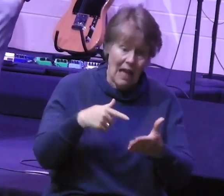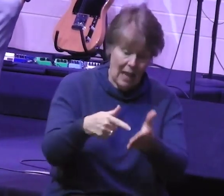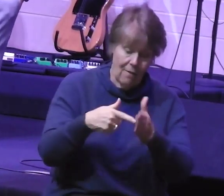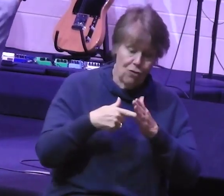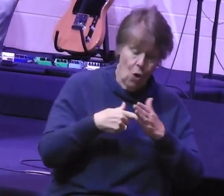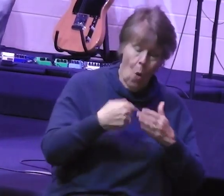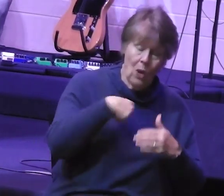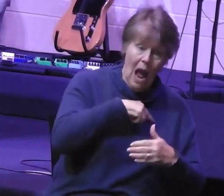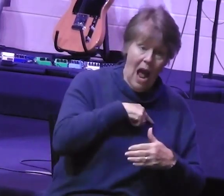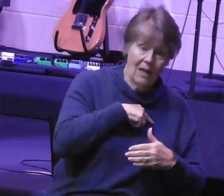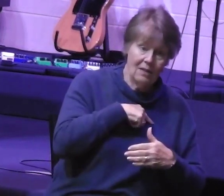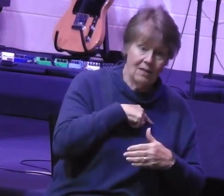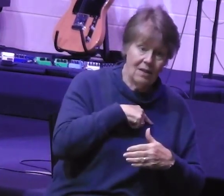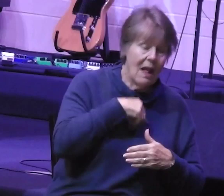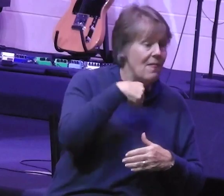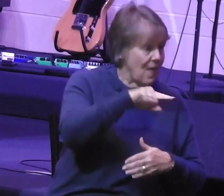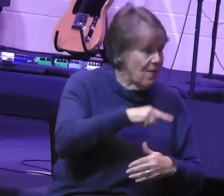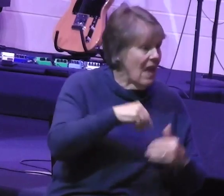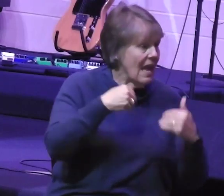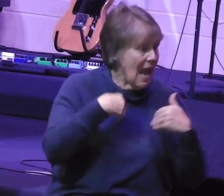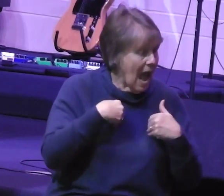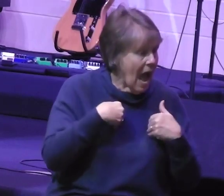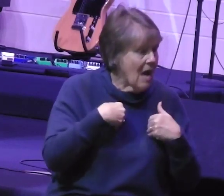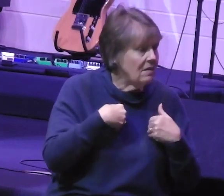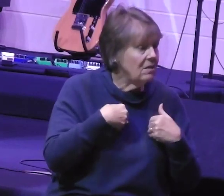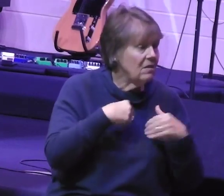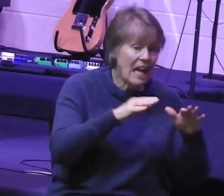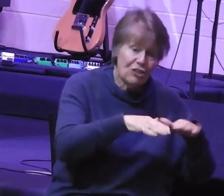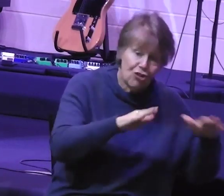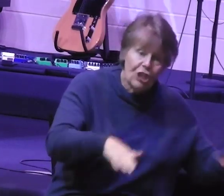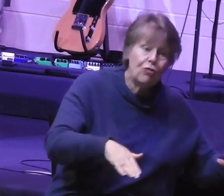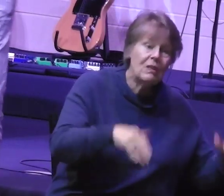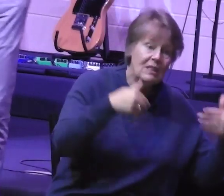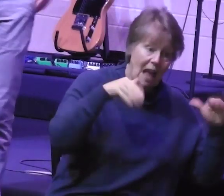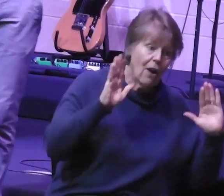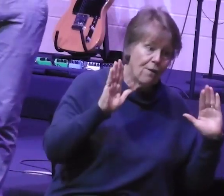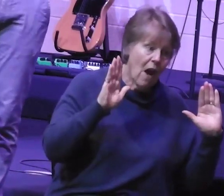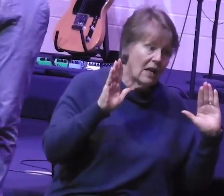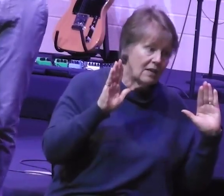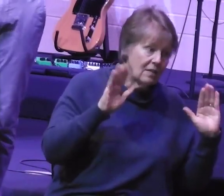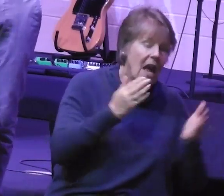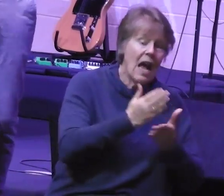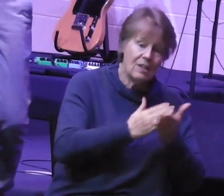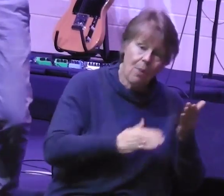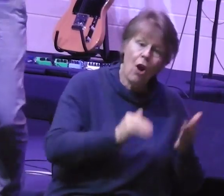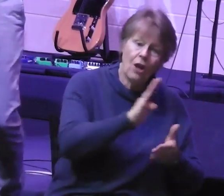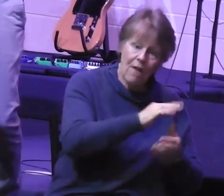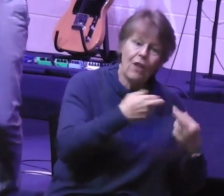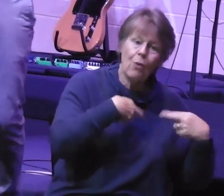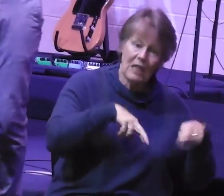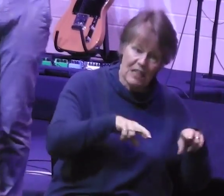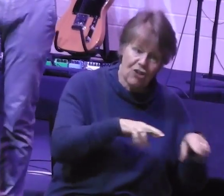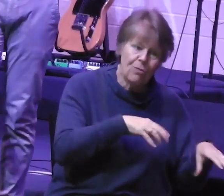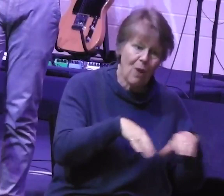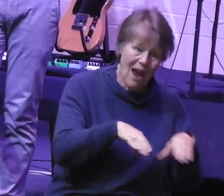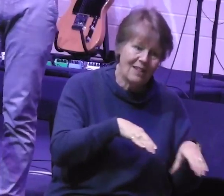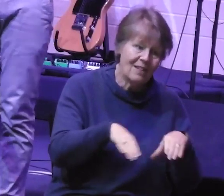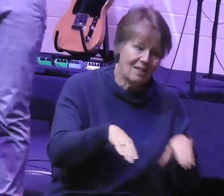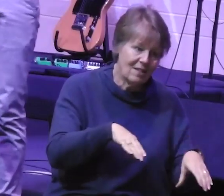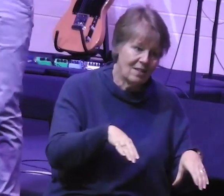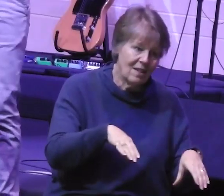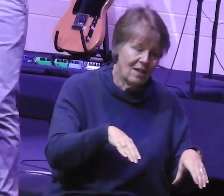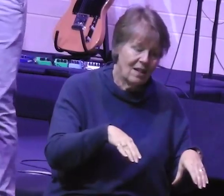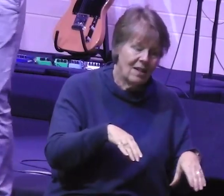as part of many of their different religions. And that causes us to pause here a second, and we just need to remind